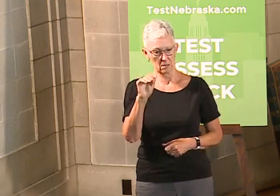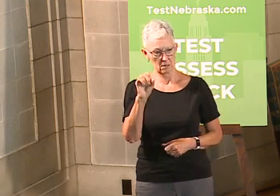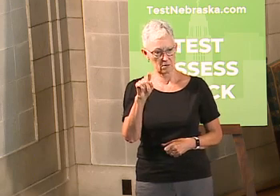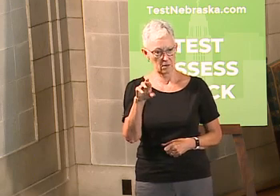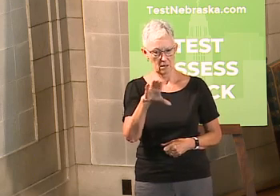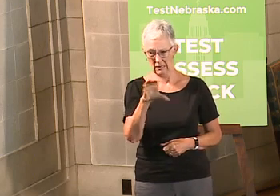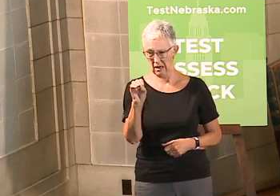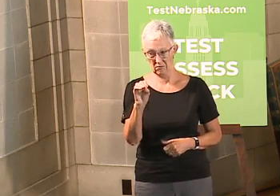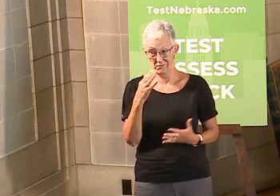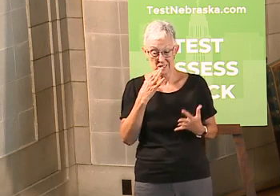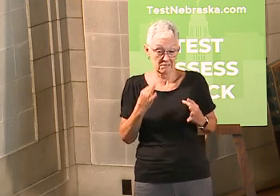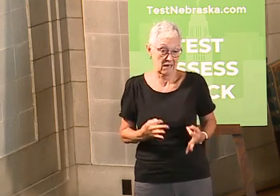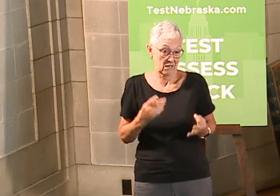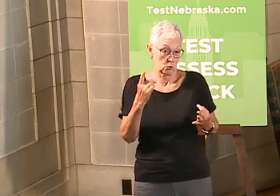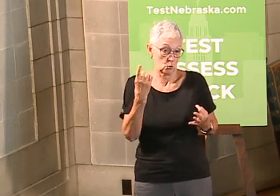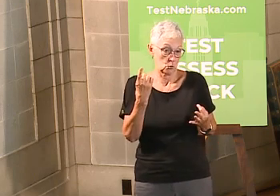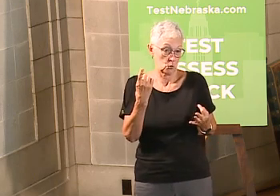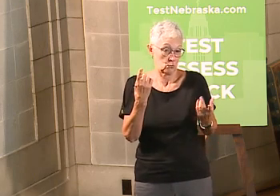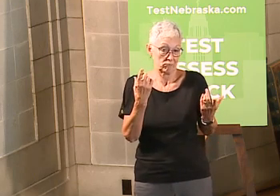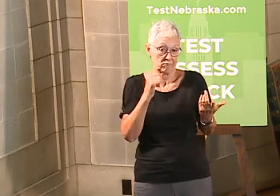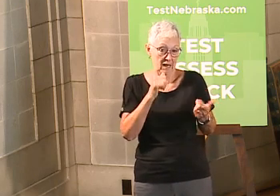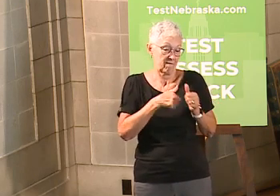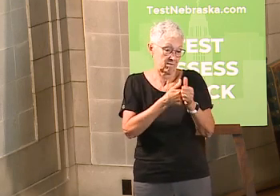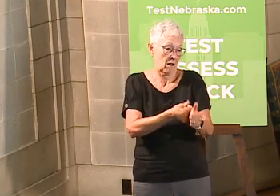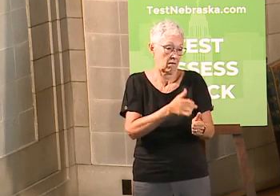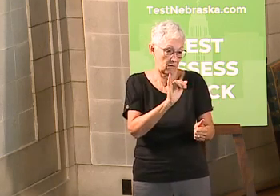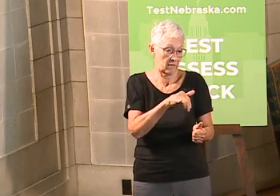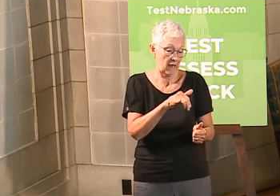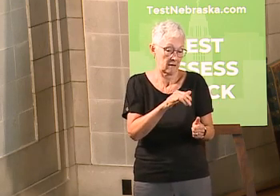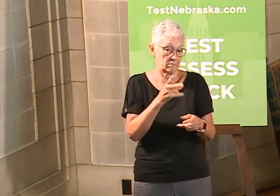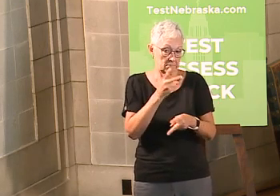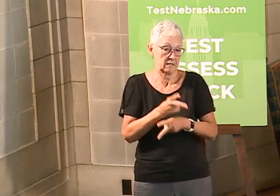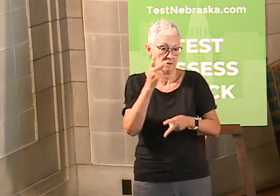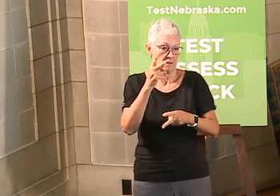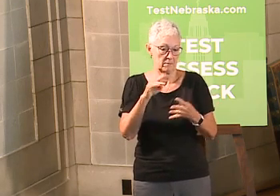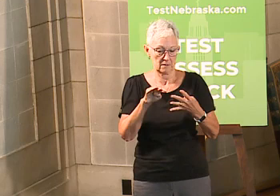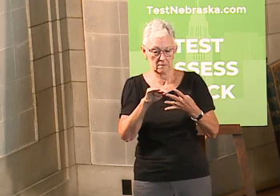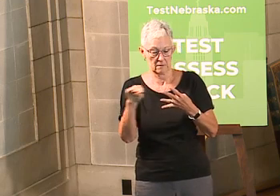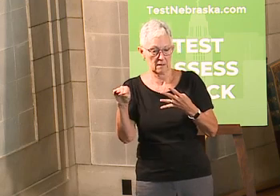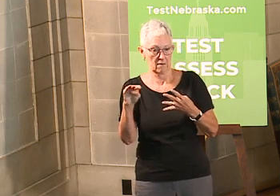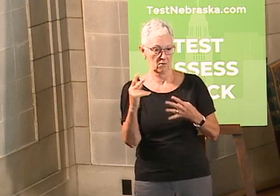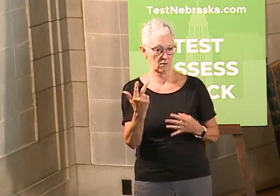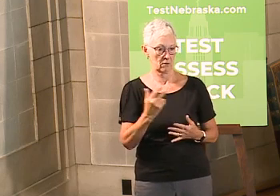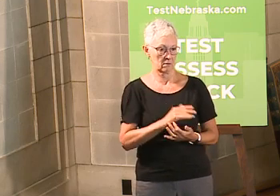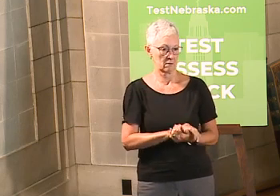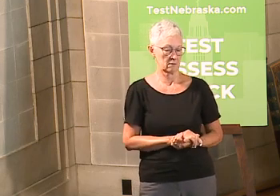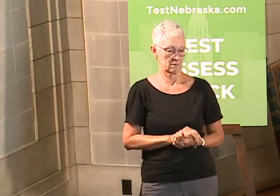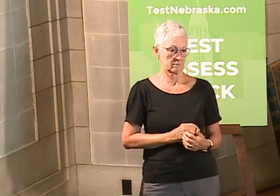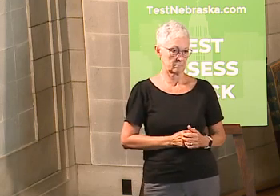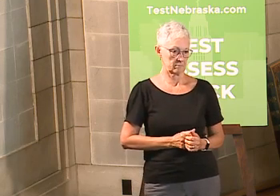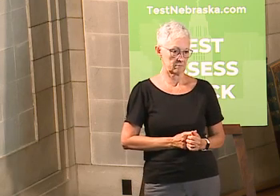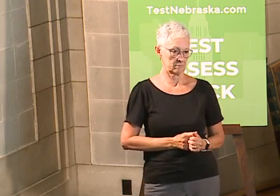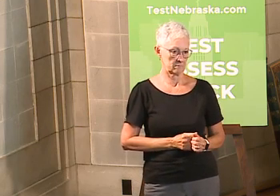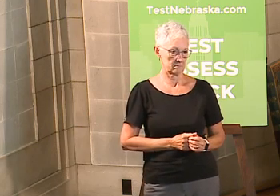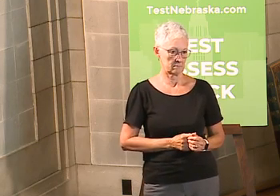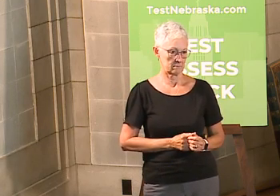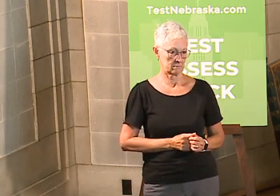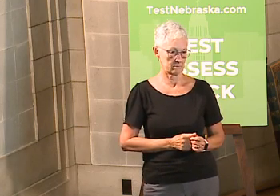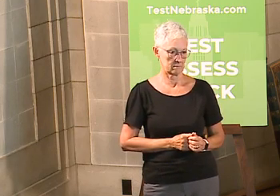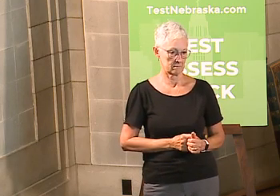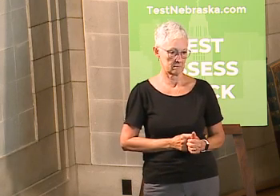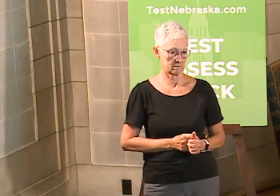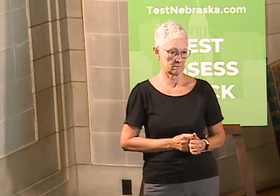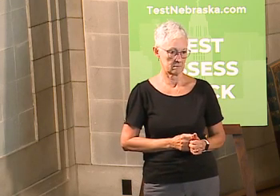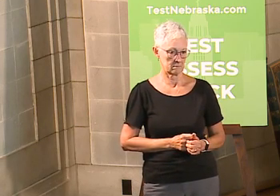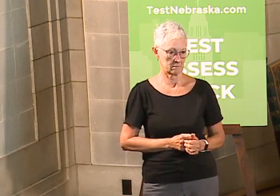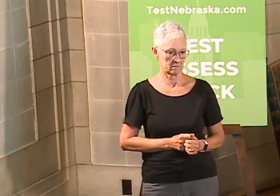What do you say about the, we had a story and a UNMC expert said, we haven't really